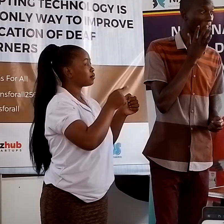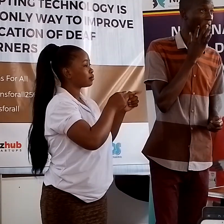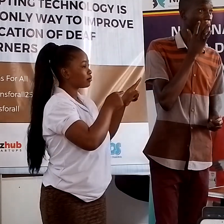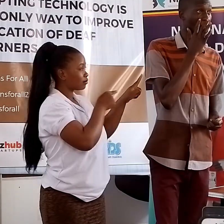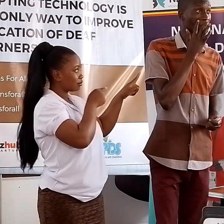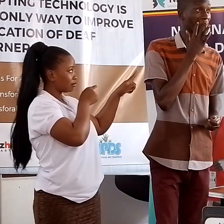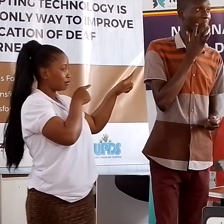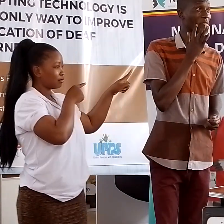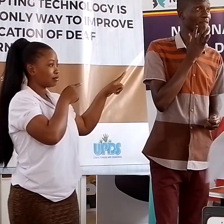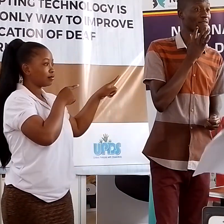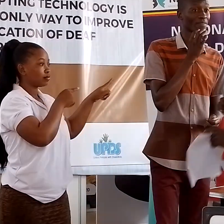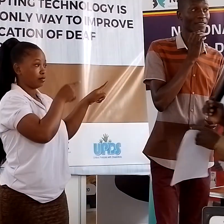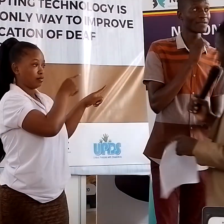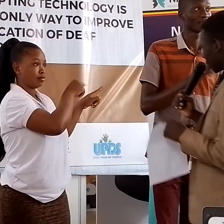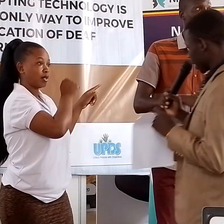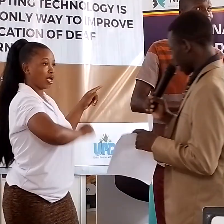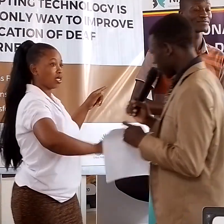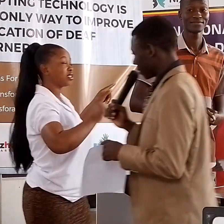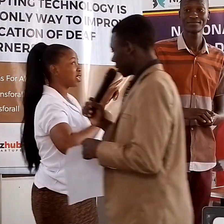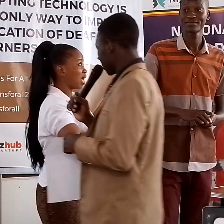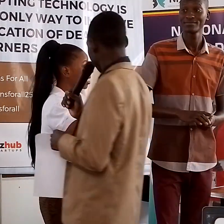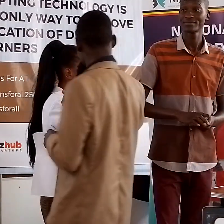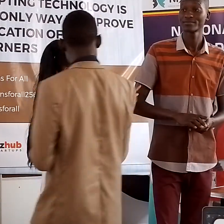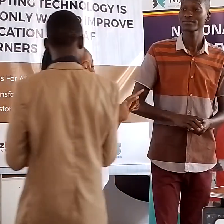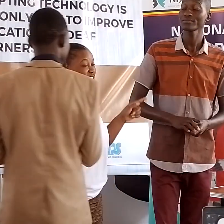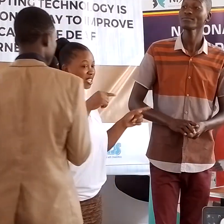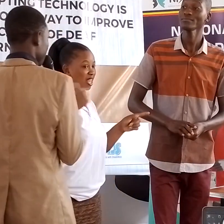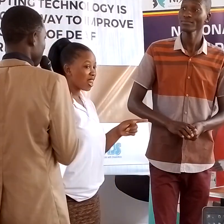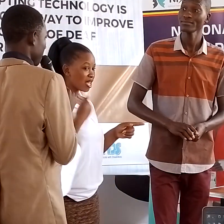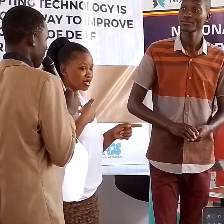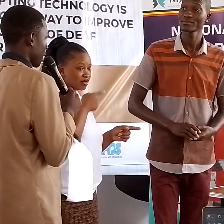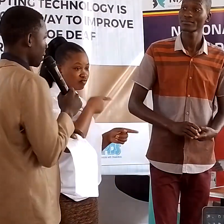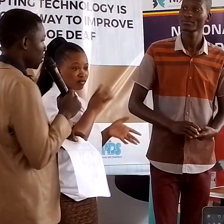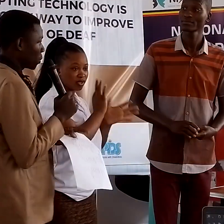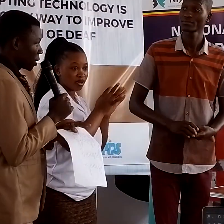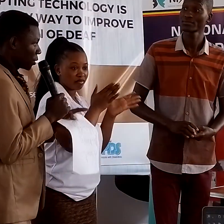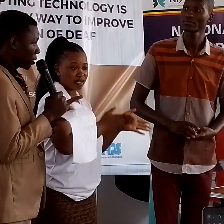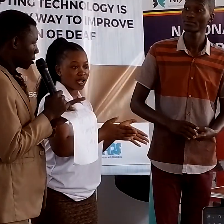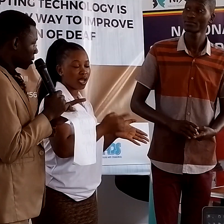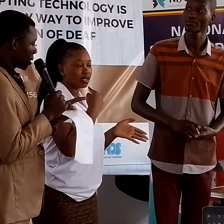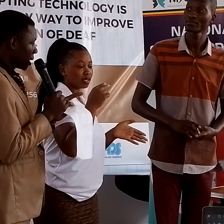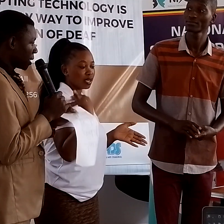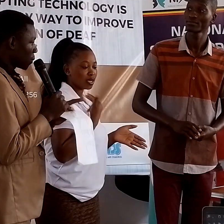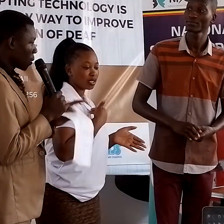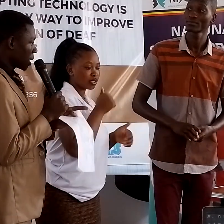not. But I want you to tell us each one.